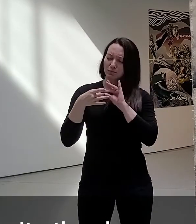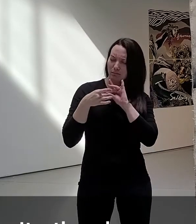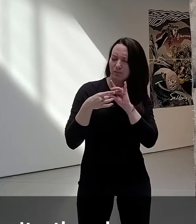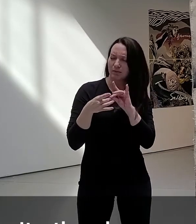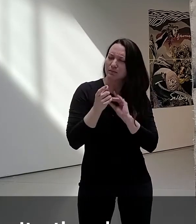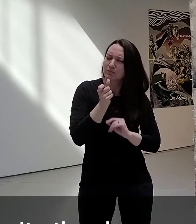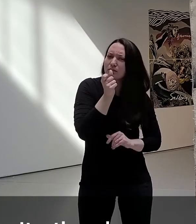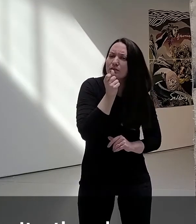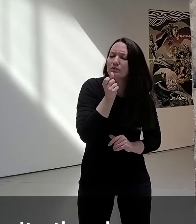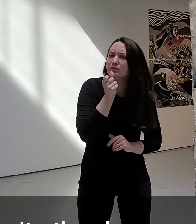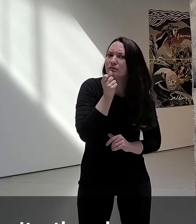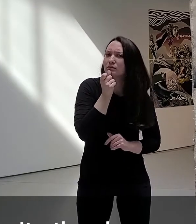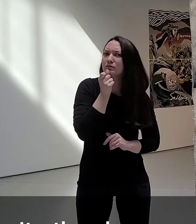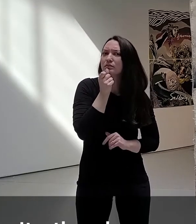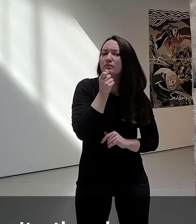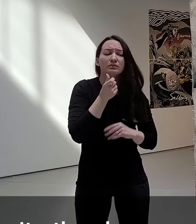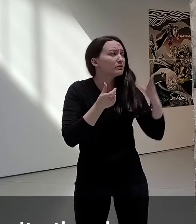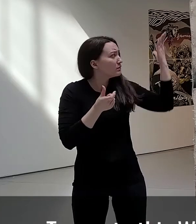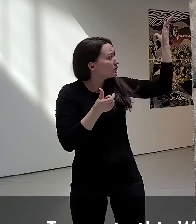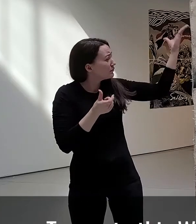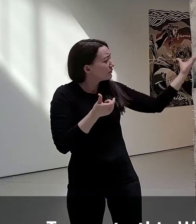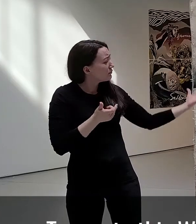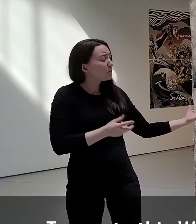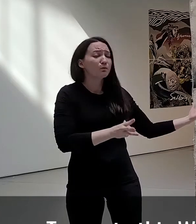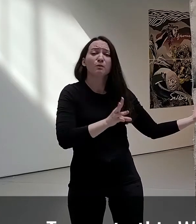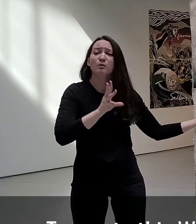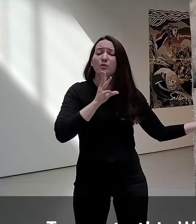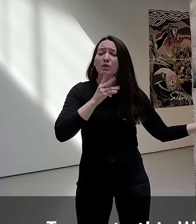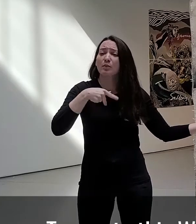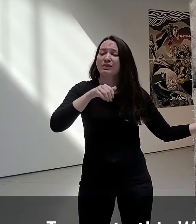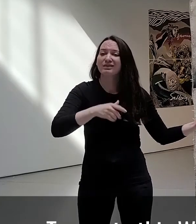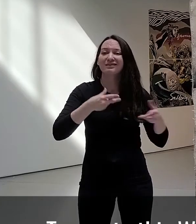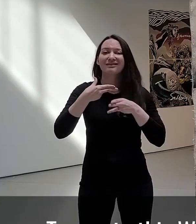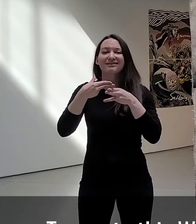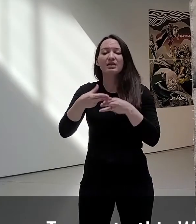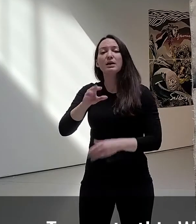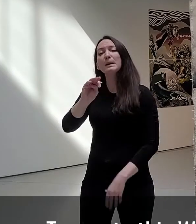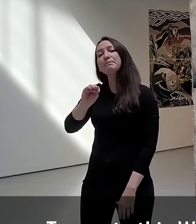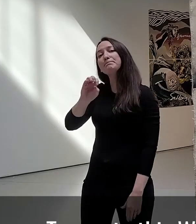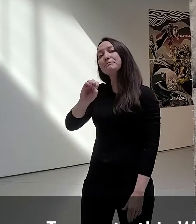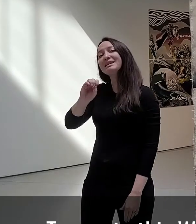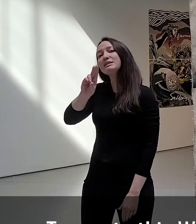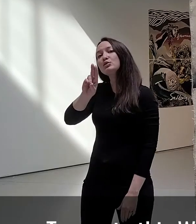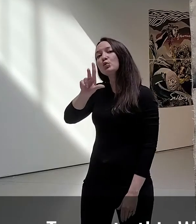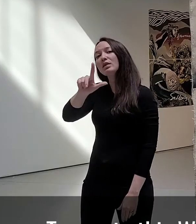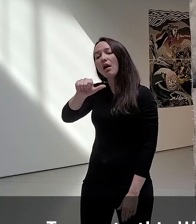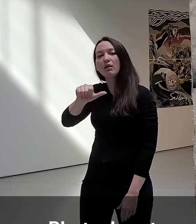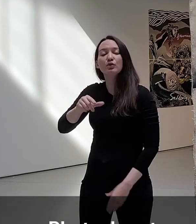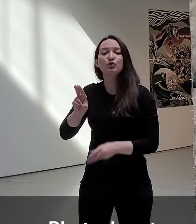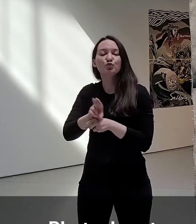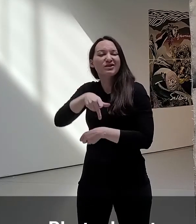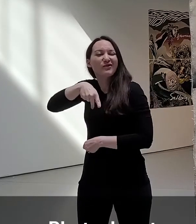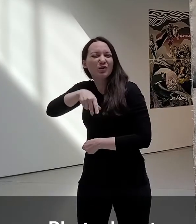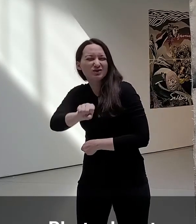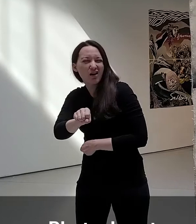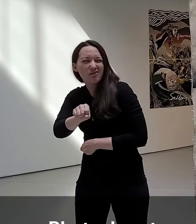intimate. To create this water portrait, titled Medulla, she uses Photoshop